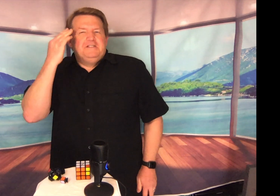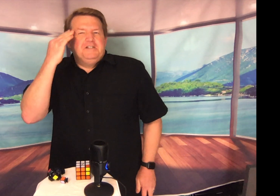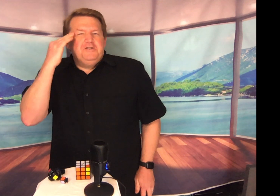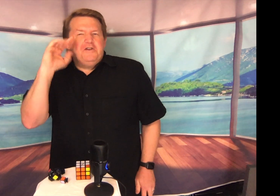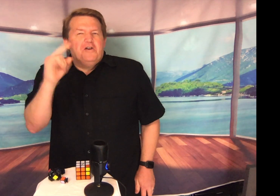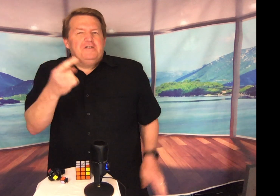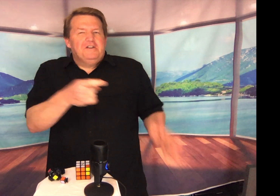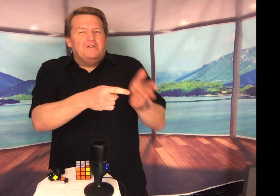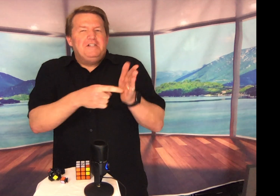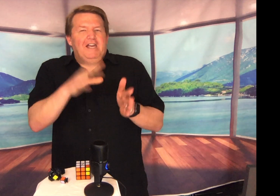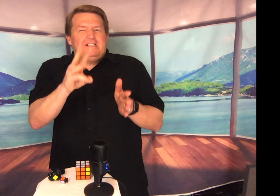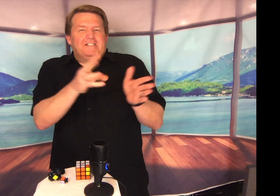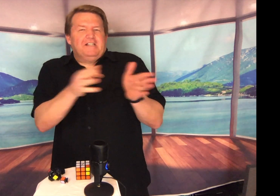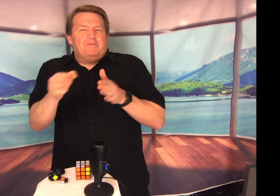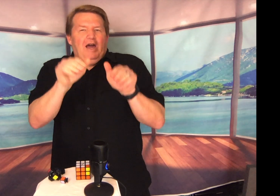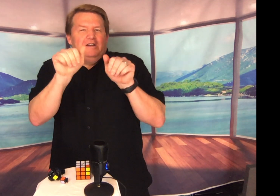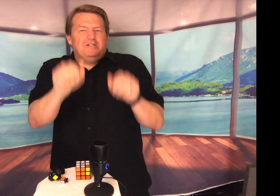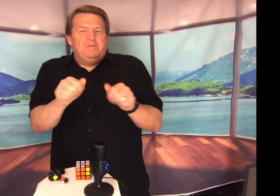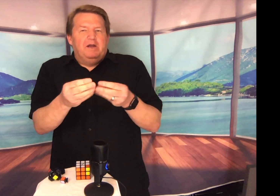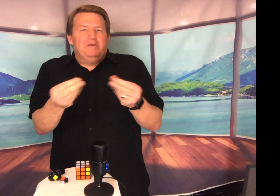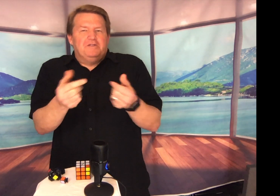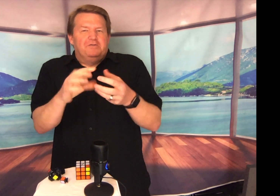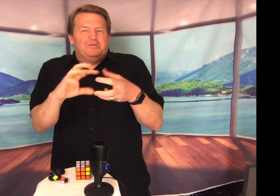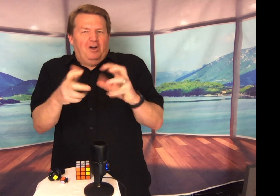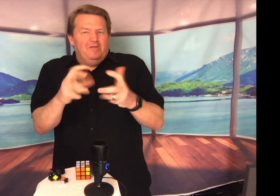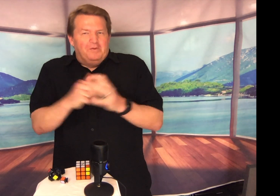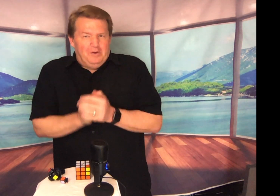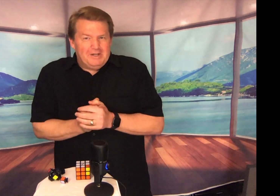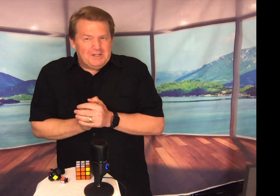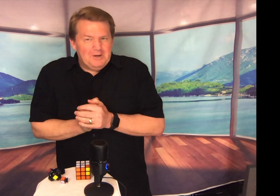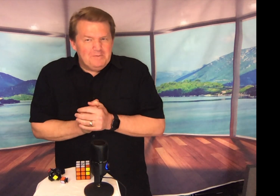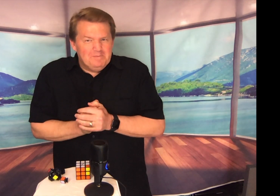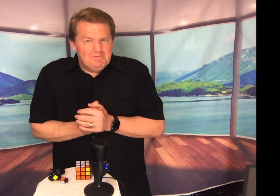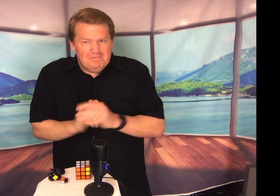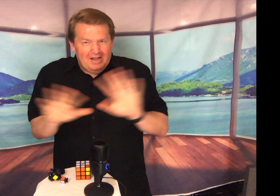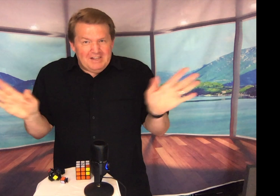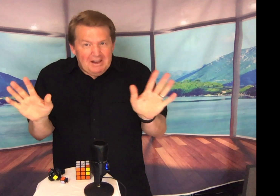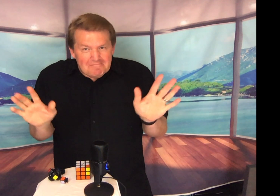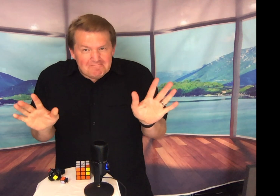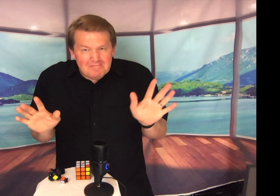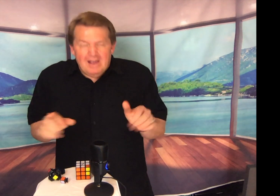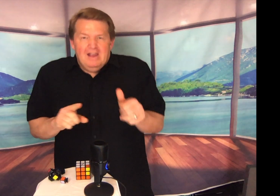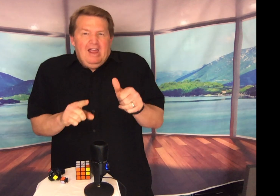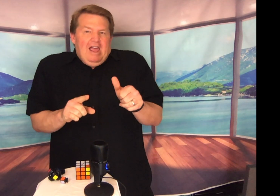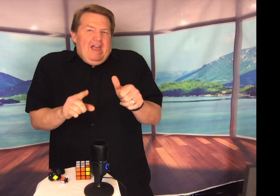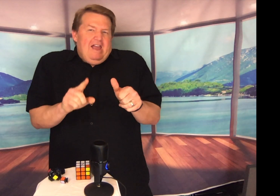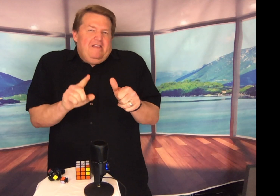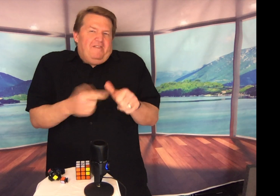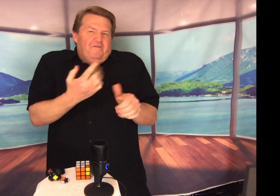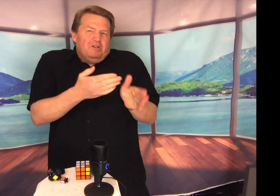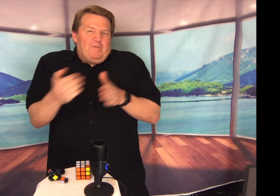Did you know that it only takes 6 patterns to be able to solve the Rubik's Cube? That's it. And the first pattern